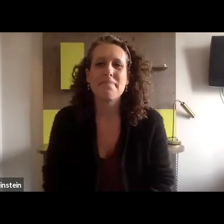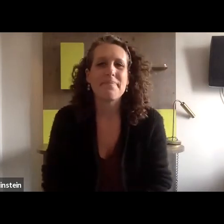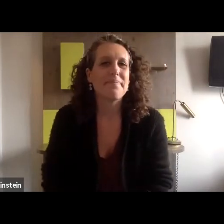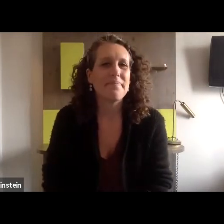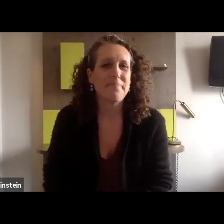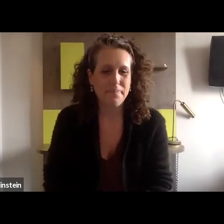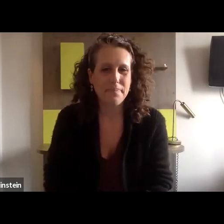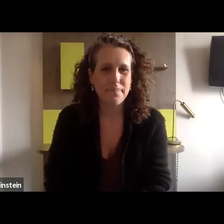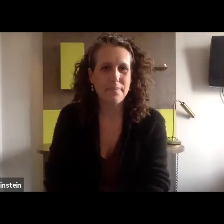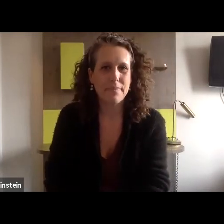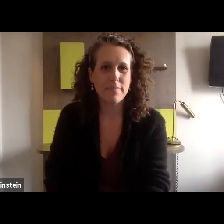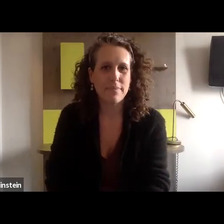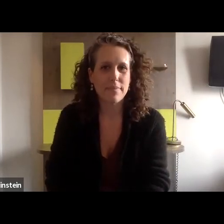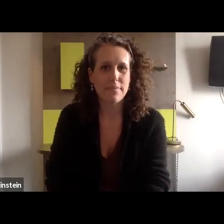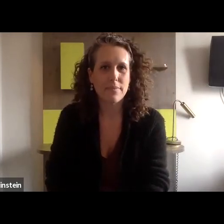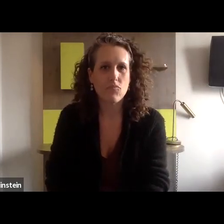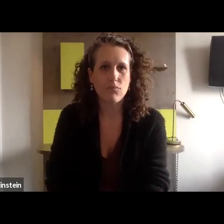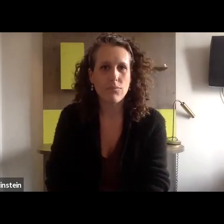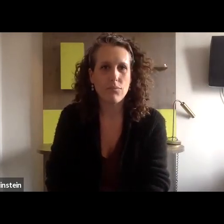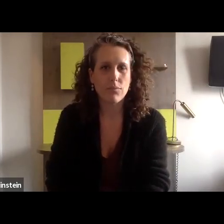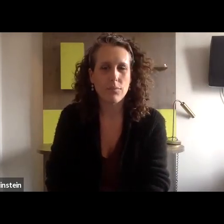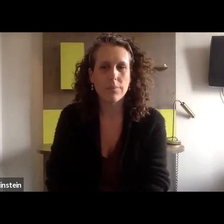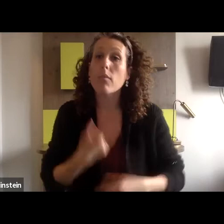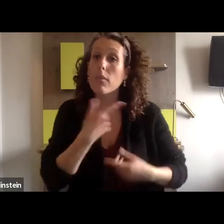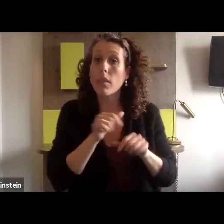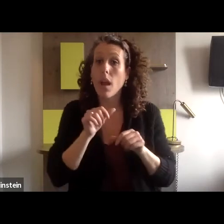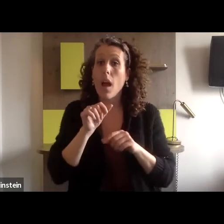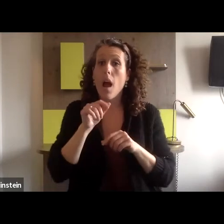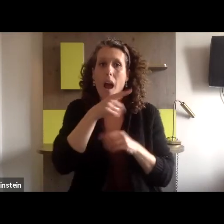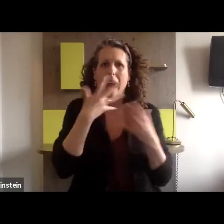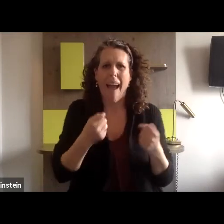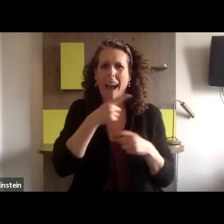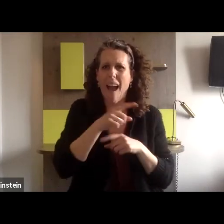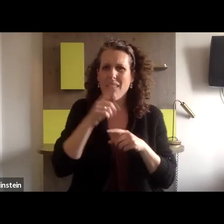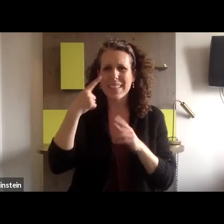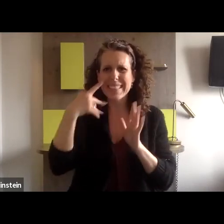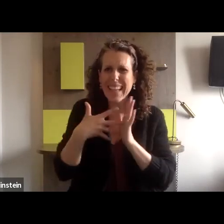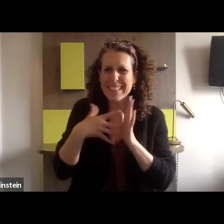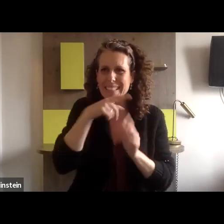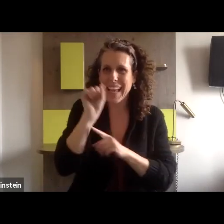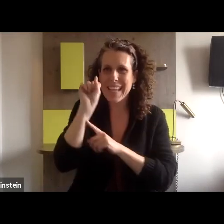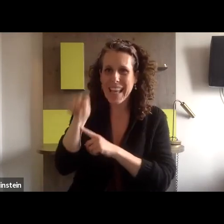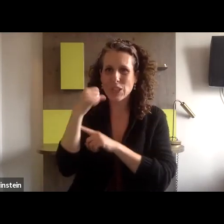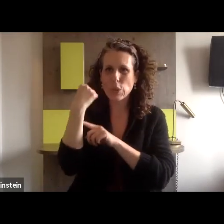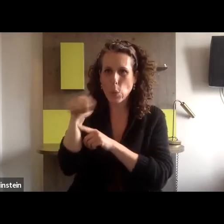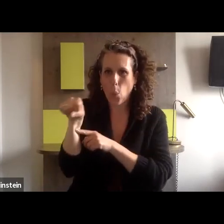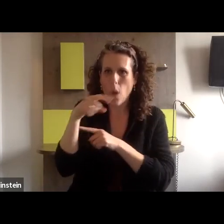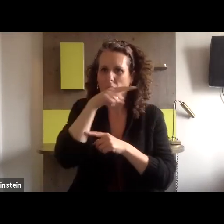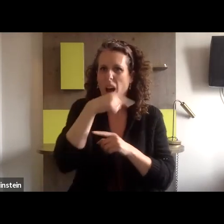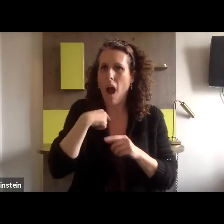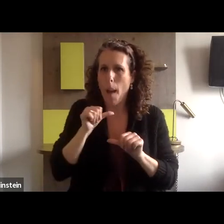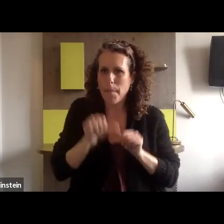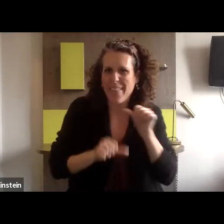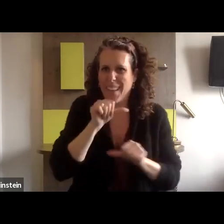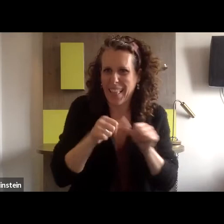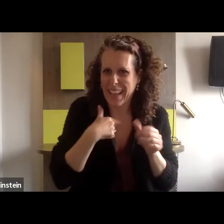So one of the methodologies are so-called YesNo tests. A YesNo test, I will show you an example just in a